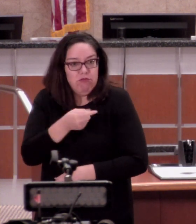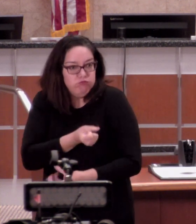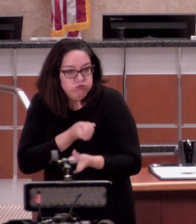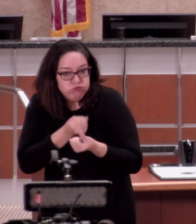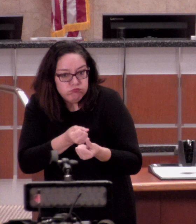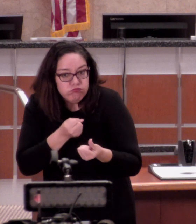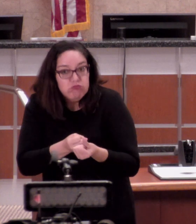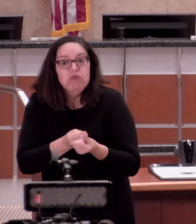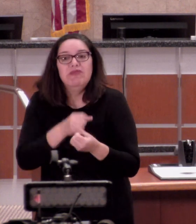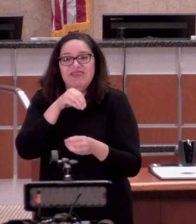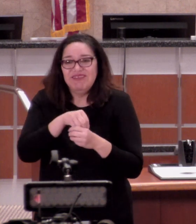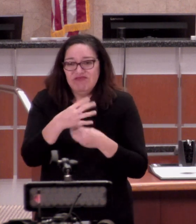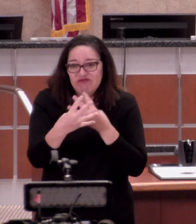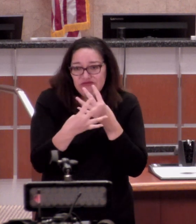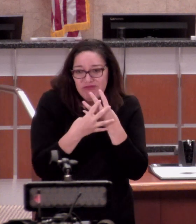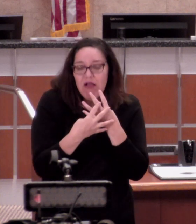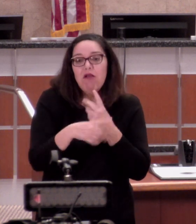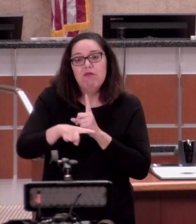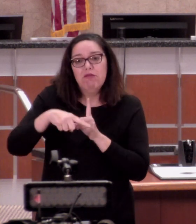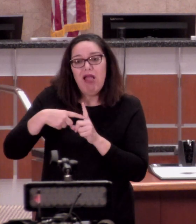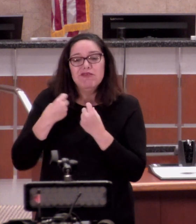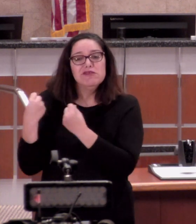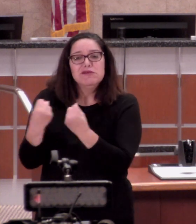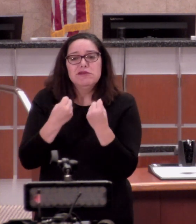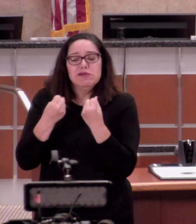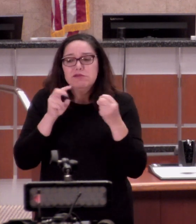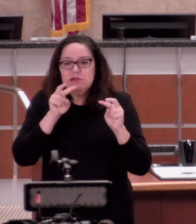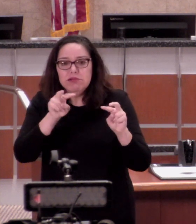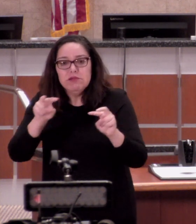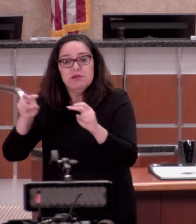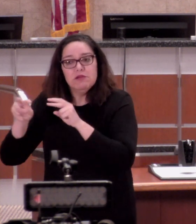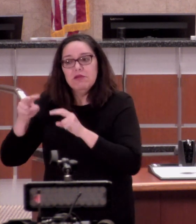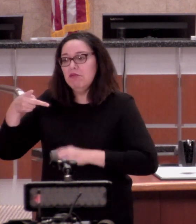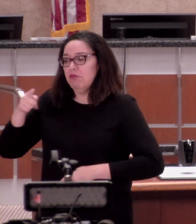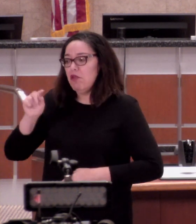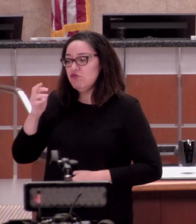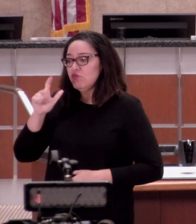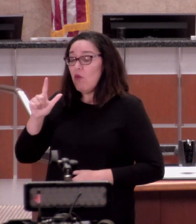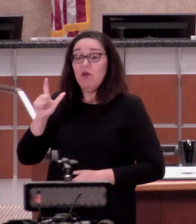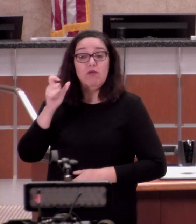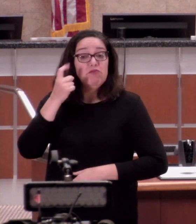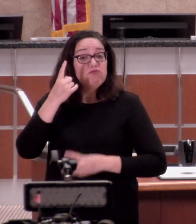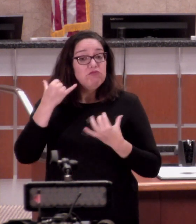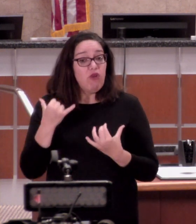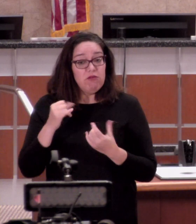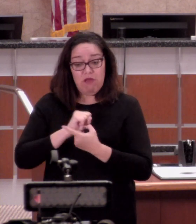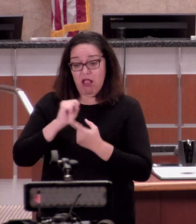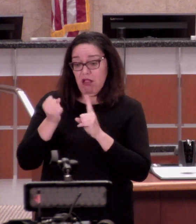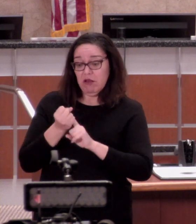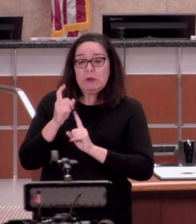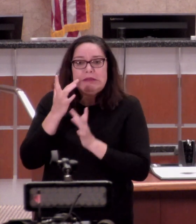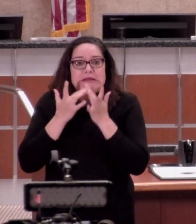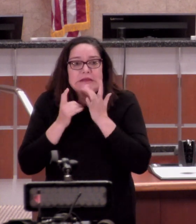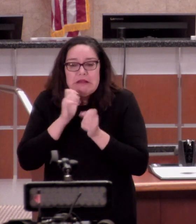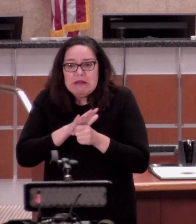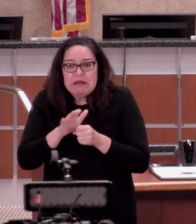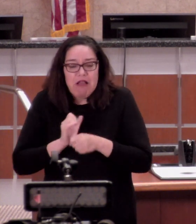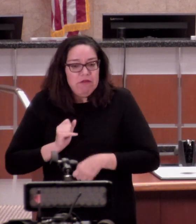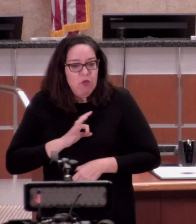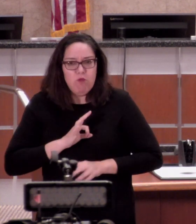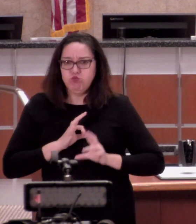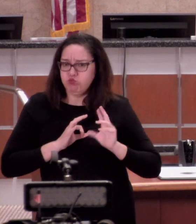patrol staff. At this time, we are not in any type of danger of not having enough employees to man our jails, and it